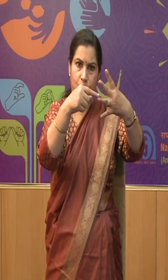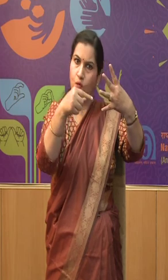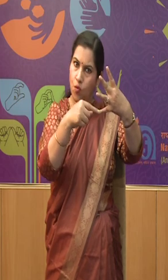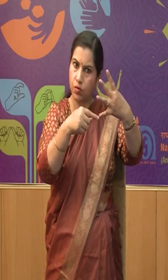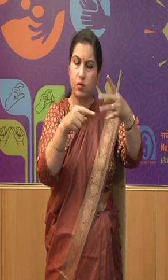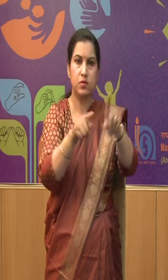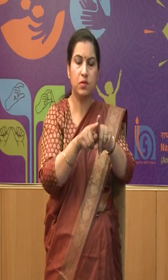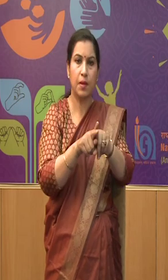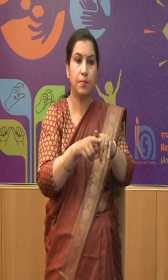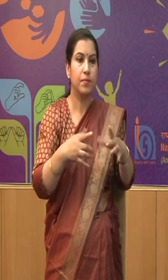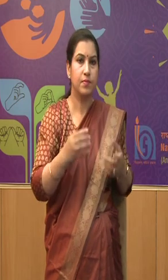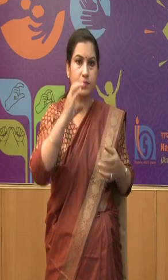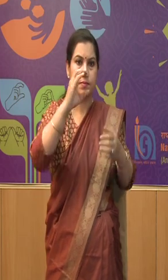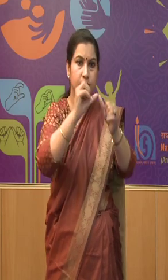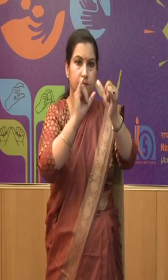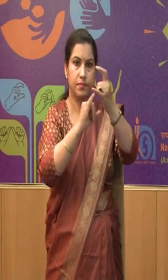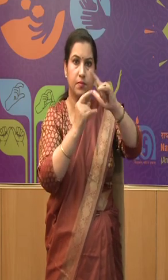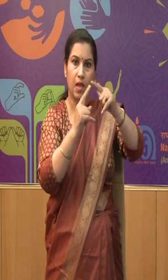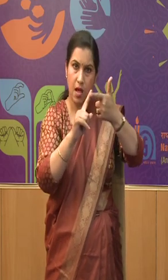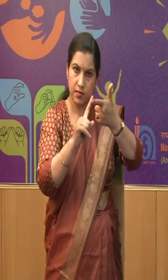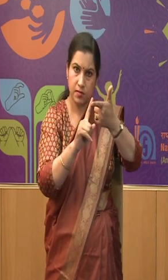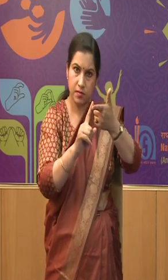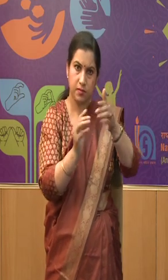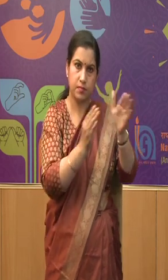and birth of the caste system.